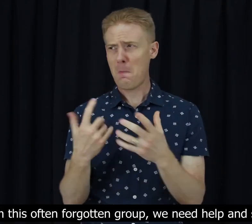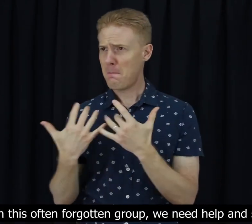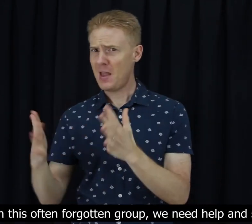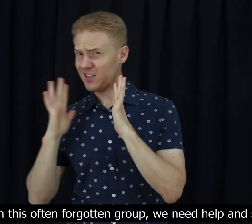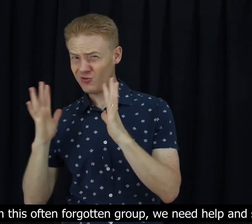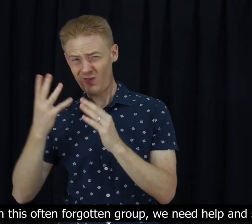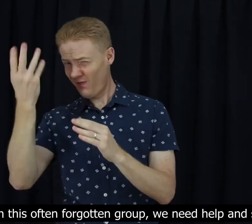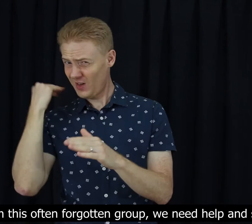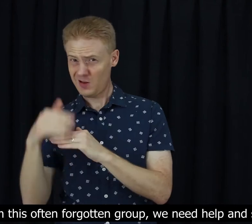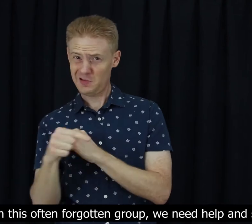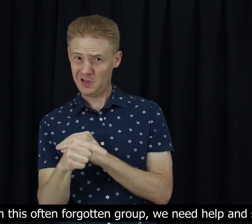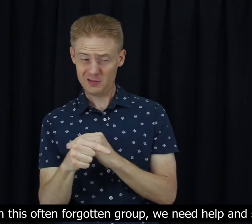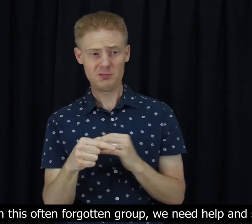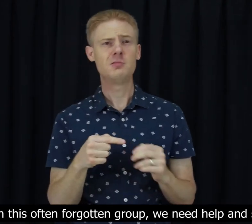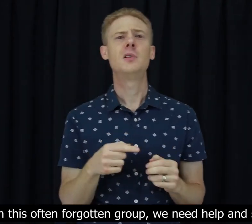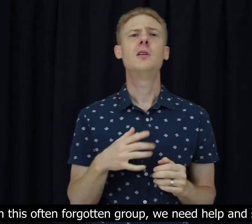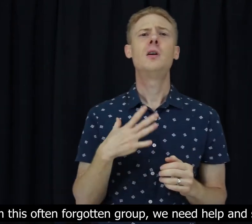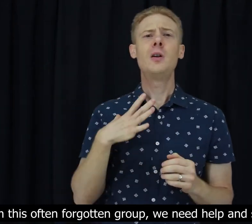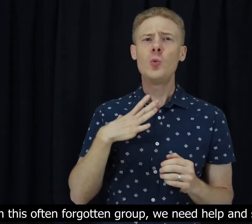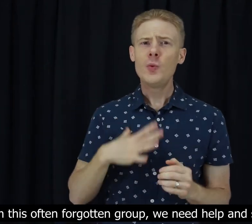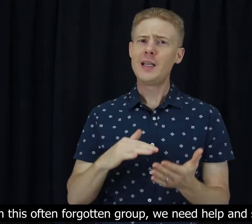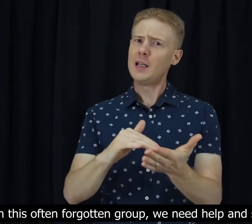forgotten group, we need help and support.